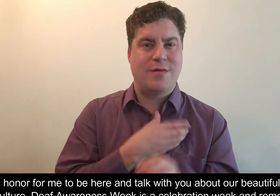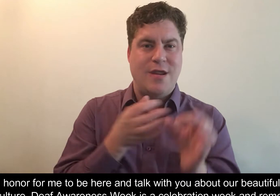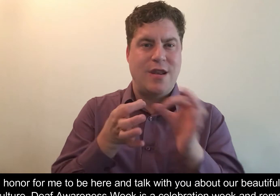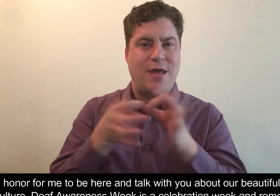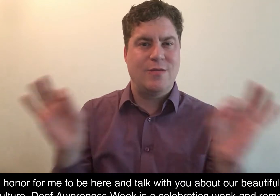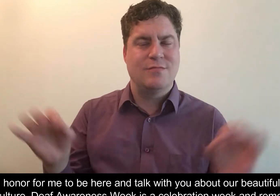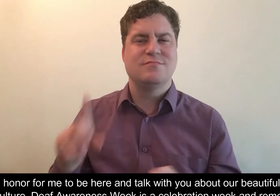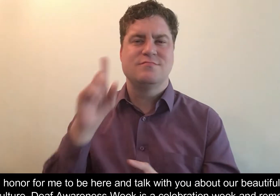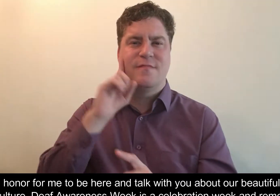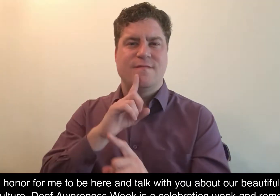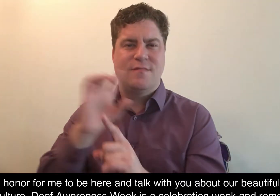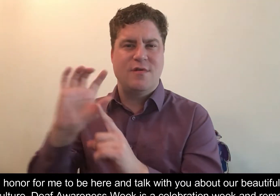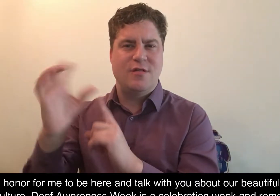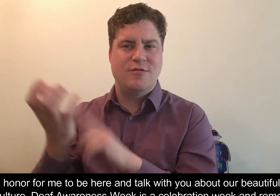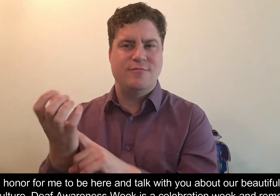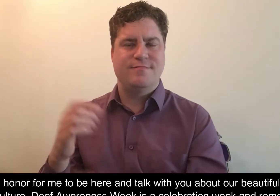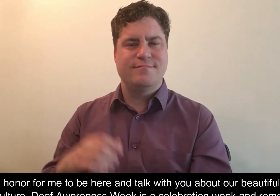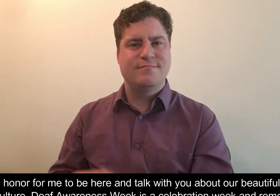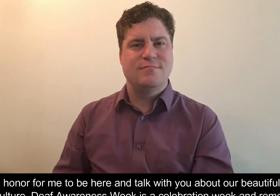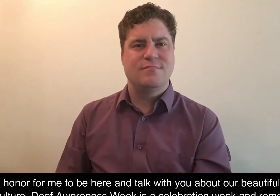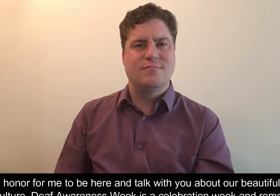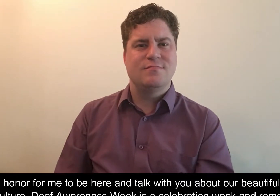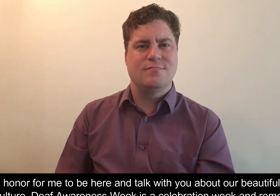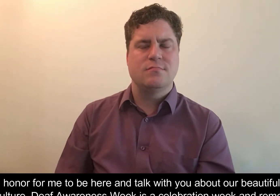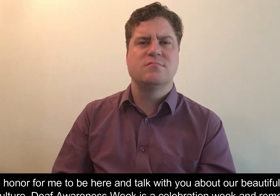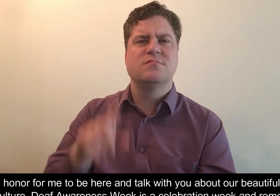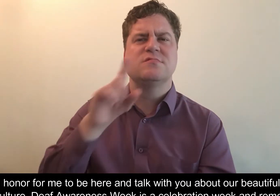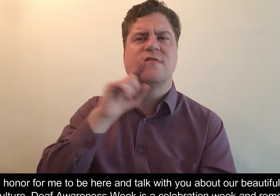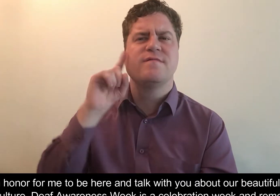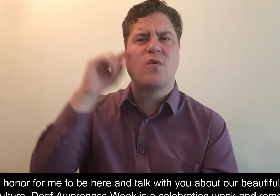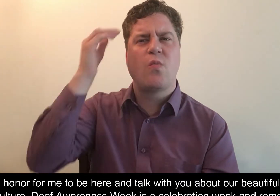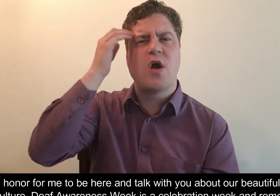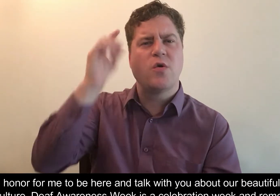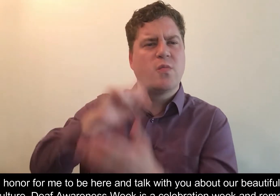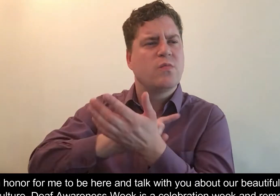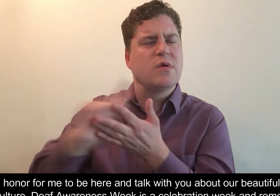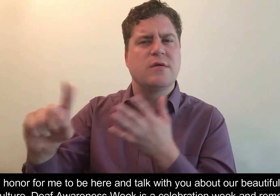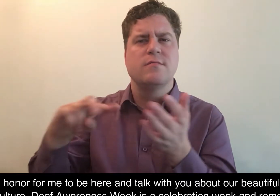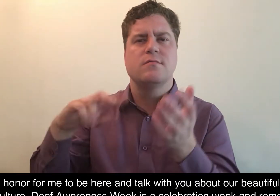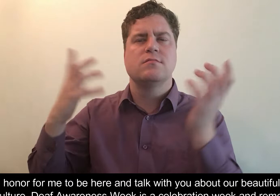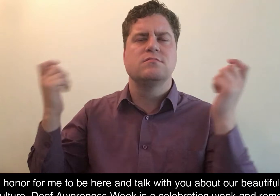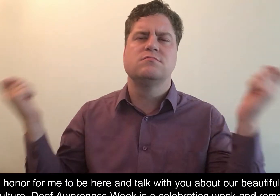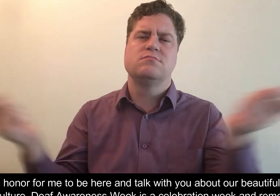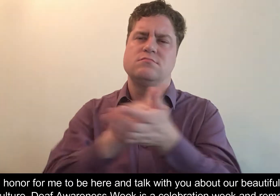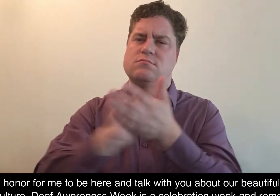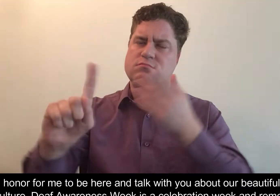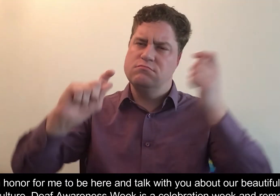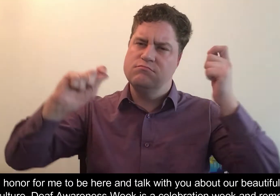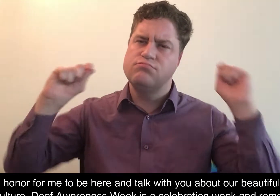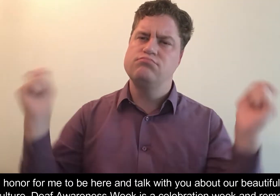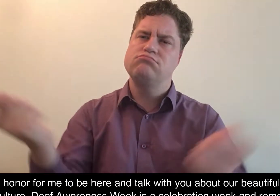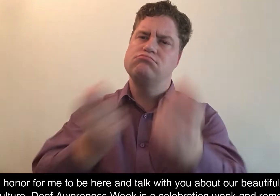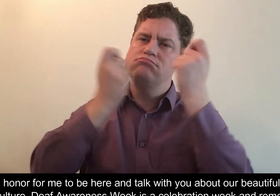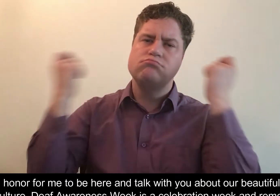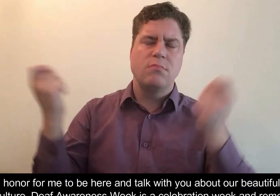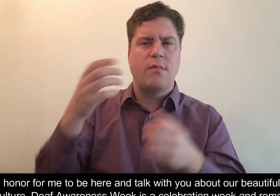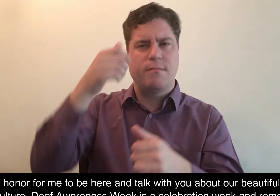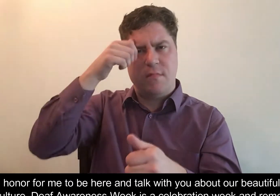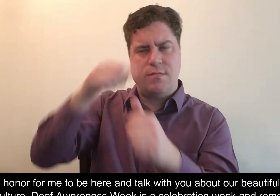to talk to you about our language and deaf culture. Deaf Awareness Week